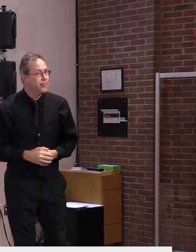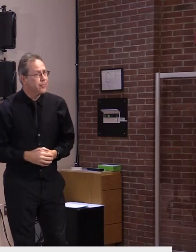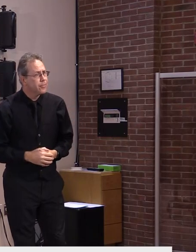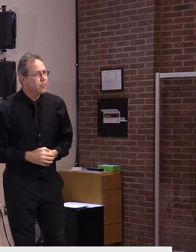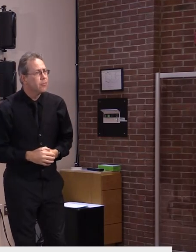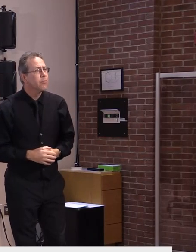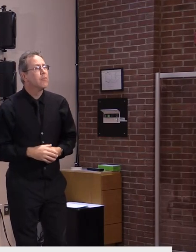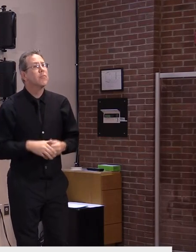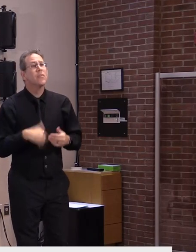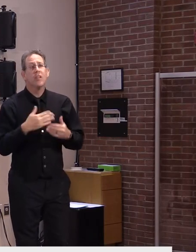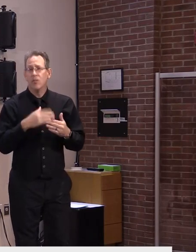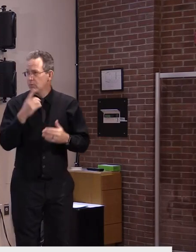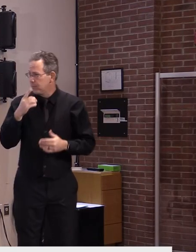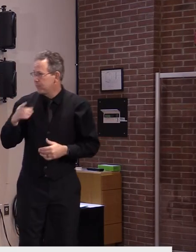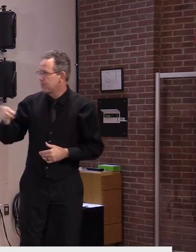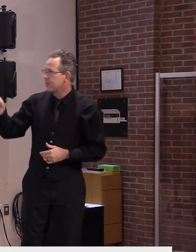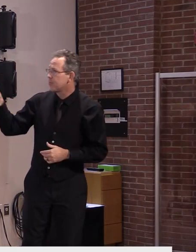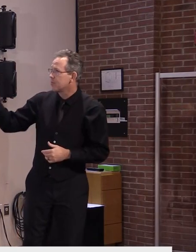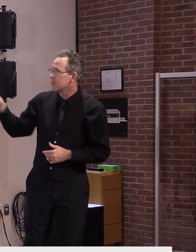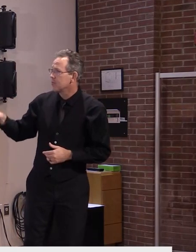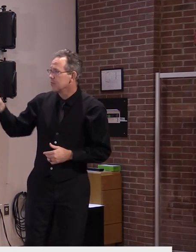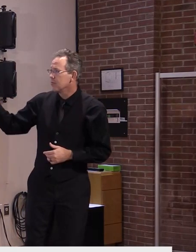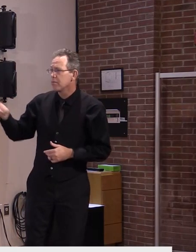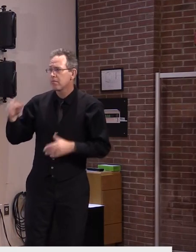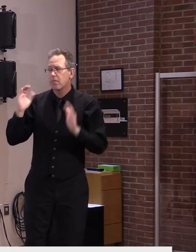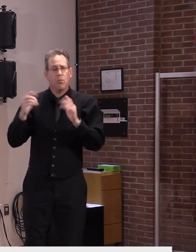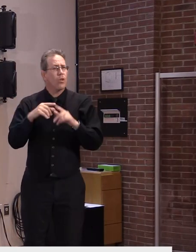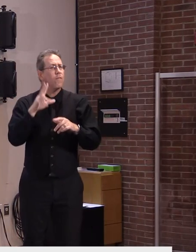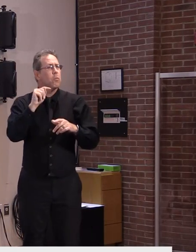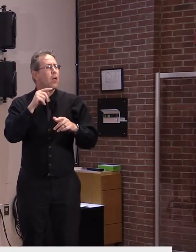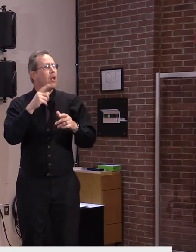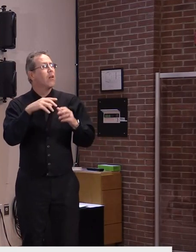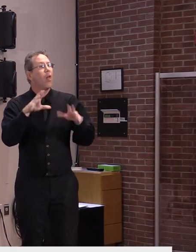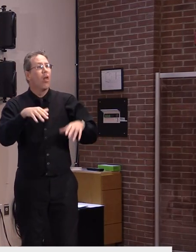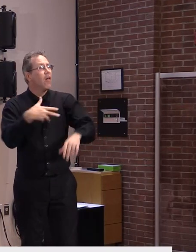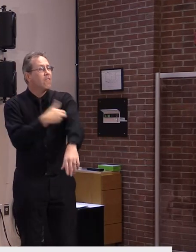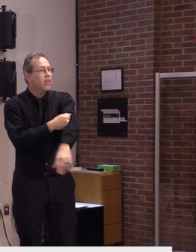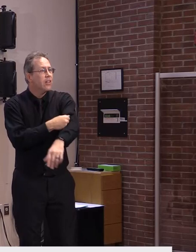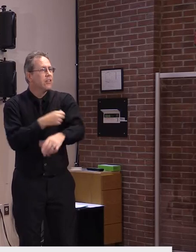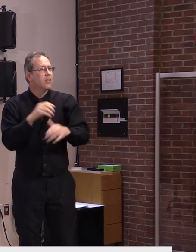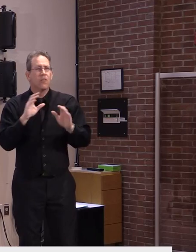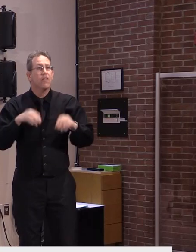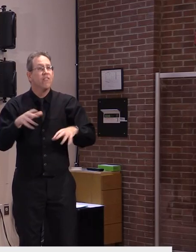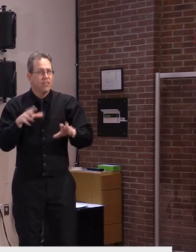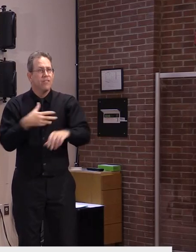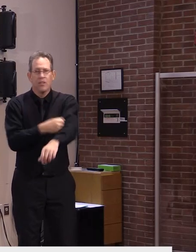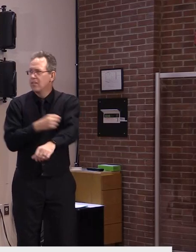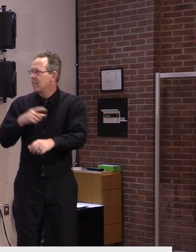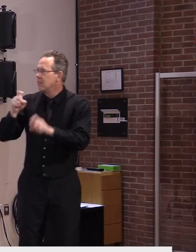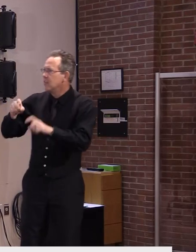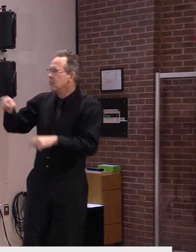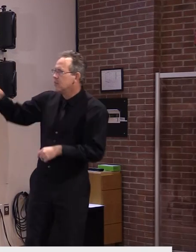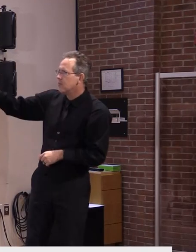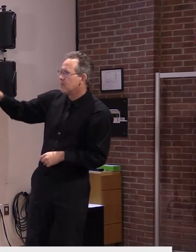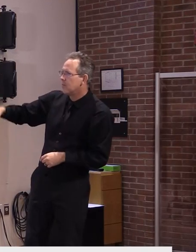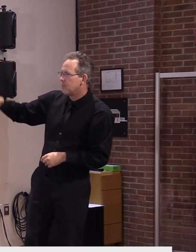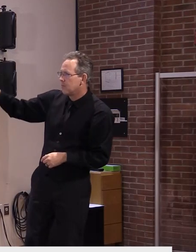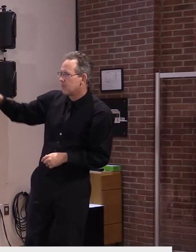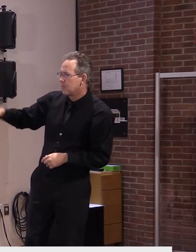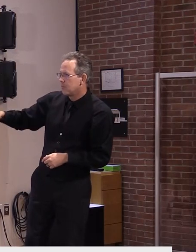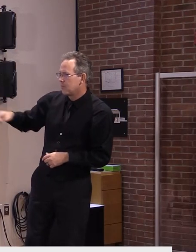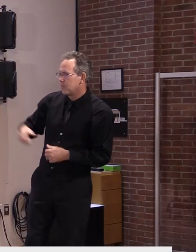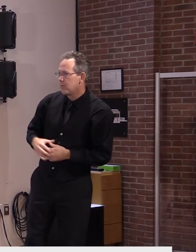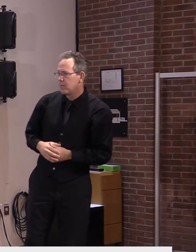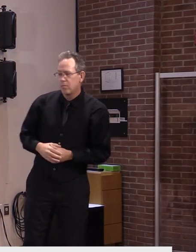slide that tests have held steady over the last number of weeks. So this fluctuation that we're seeing in cases, not really tied to